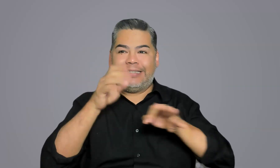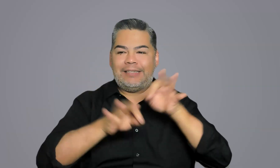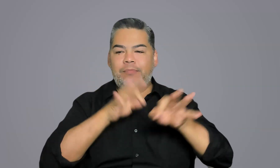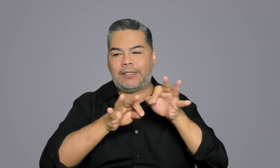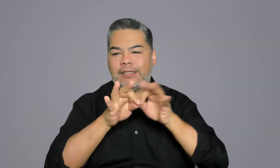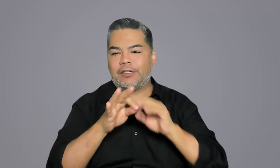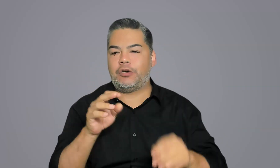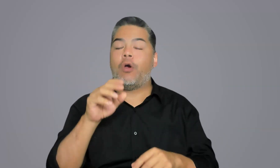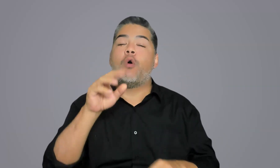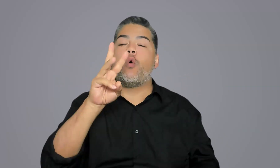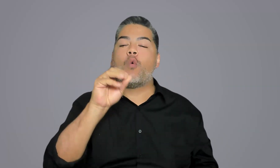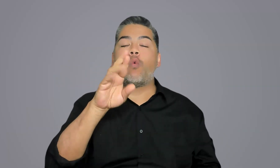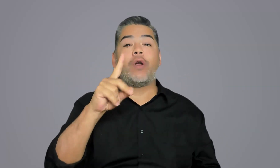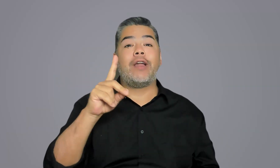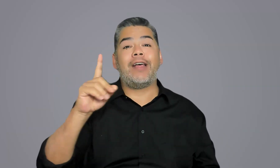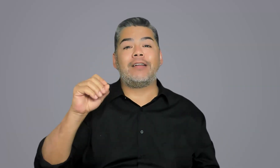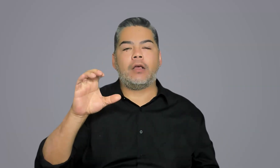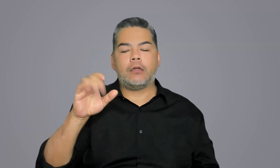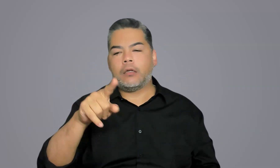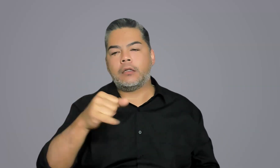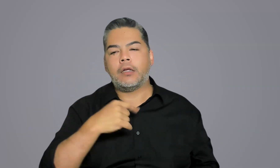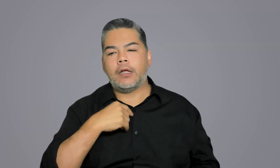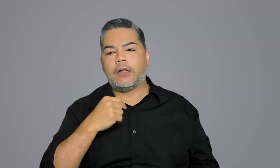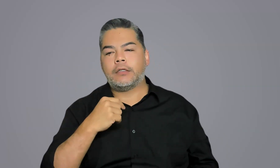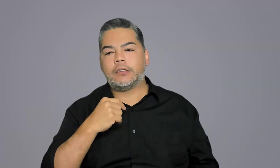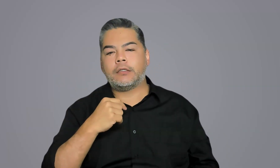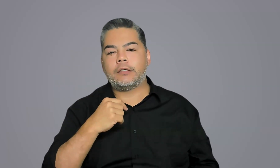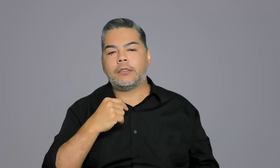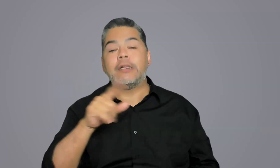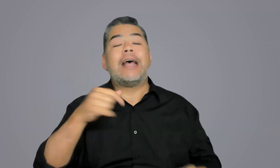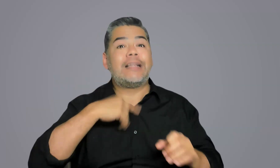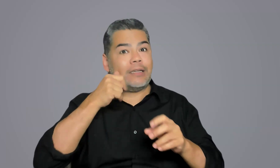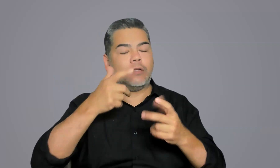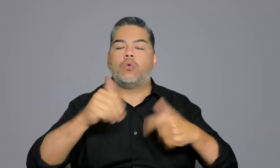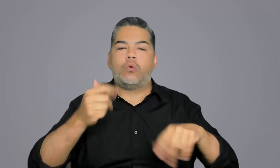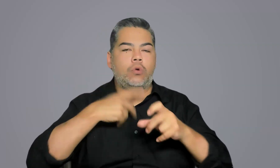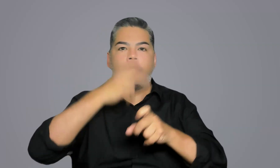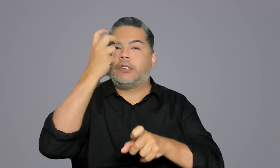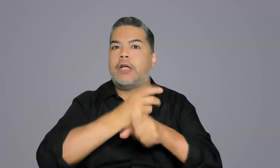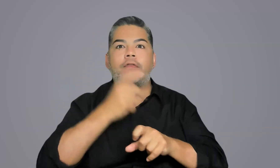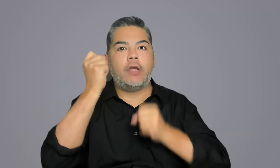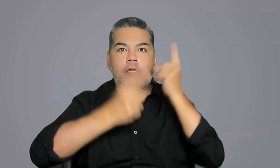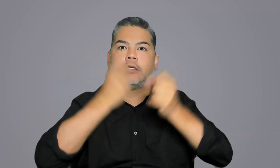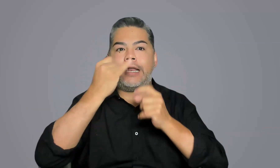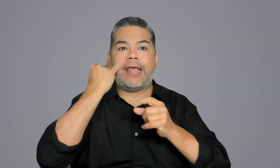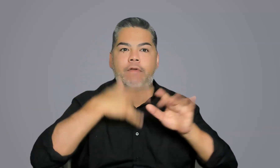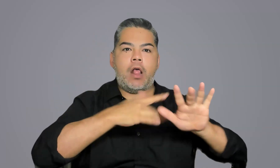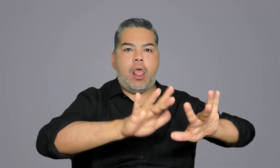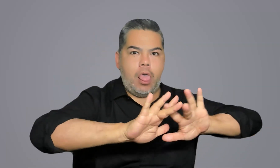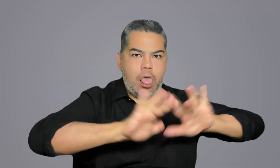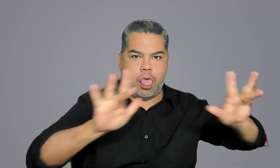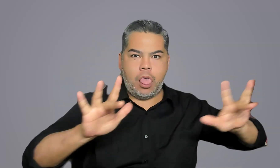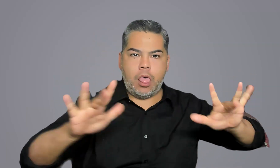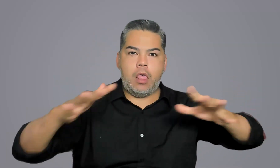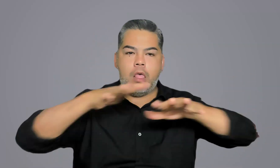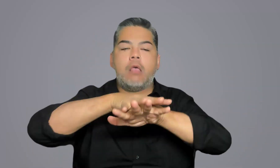for example. It creates an irregular pattern and can make the data quite hard to understand. Screen reader users might often count